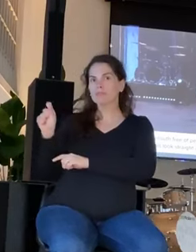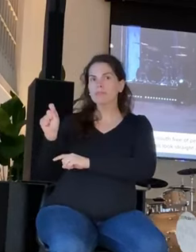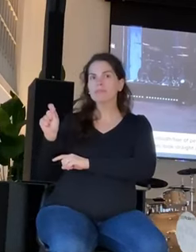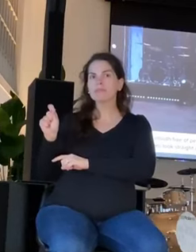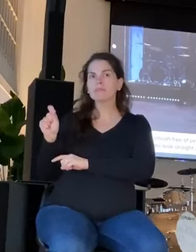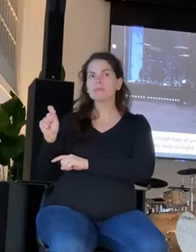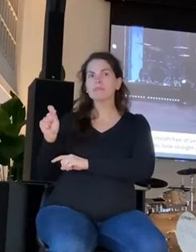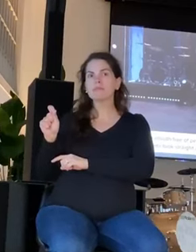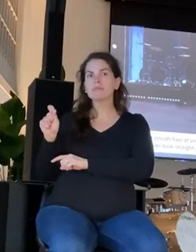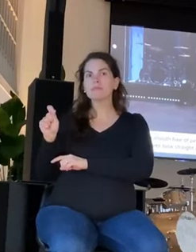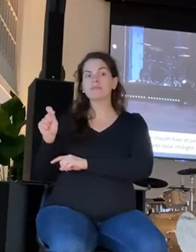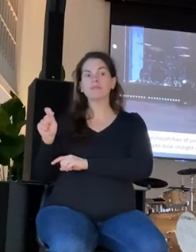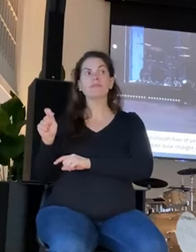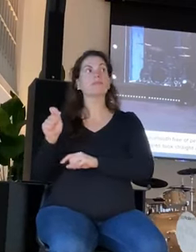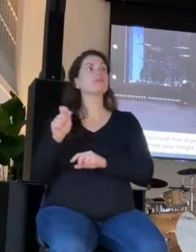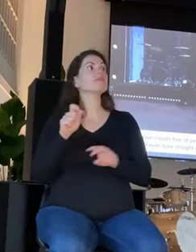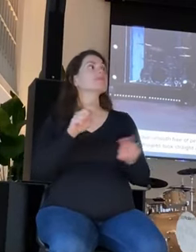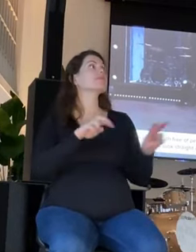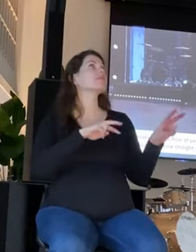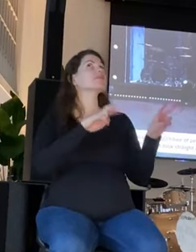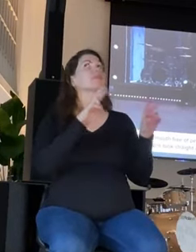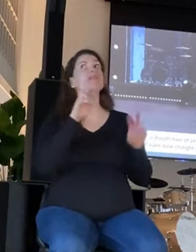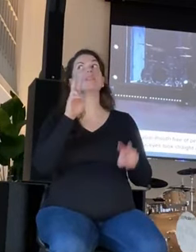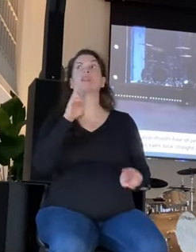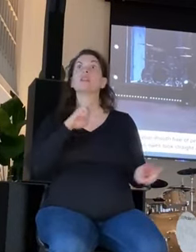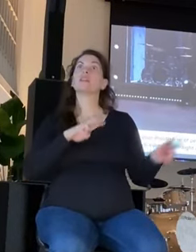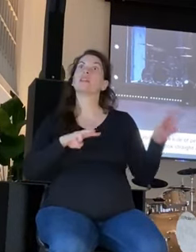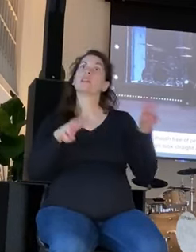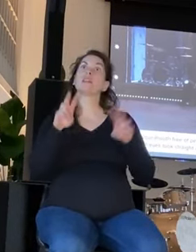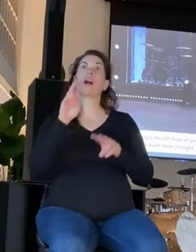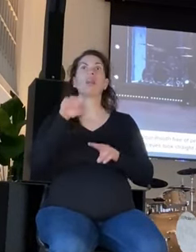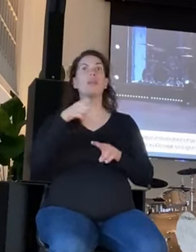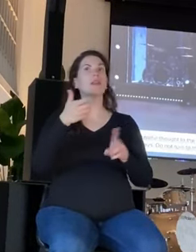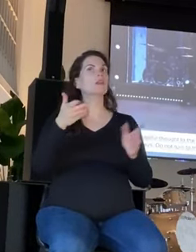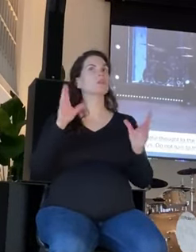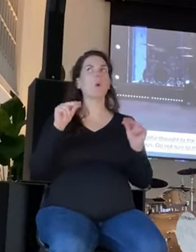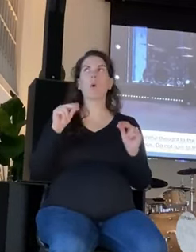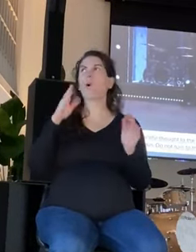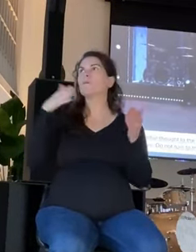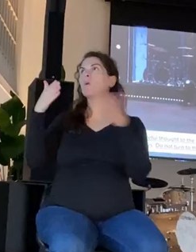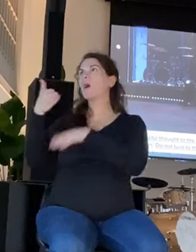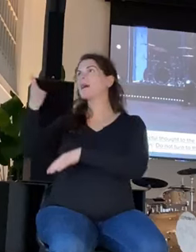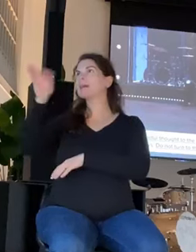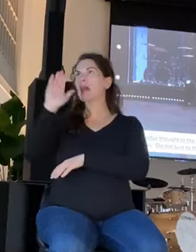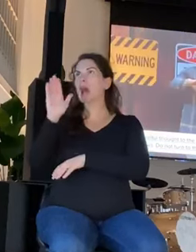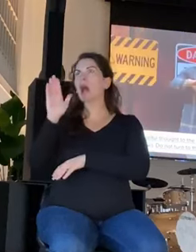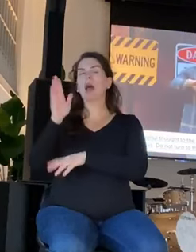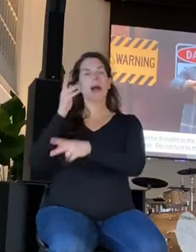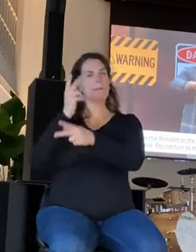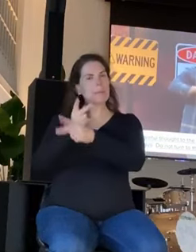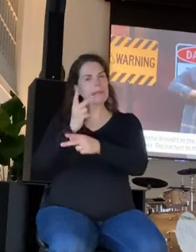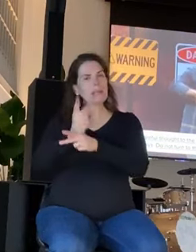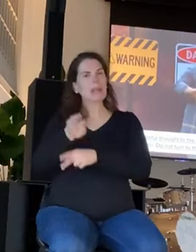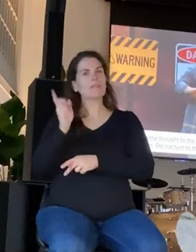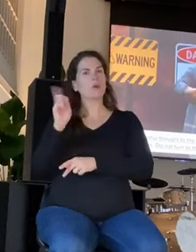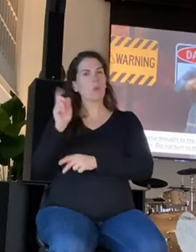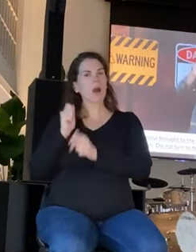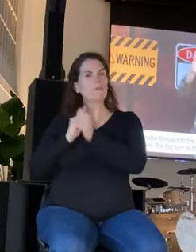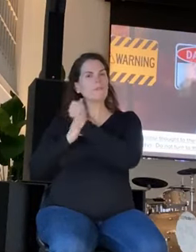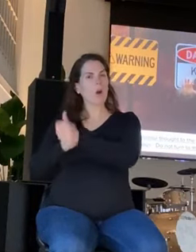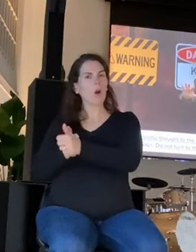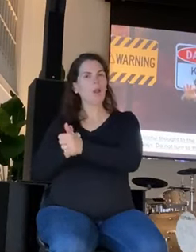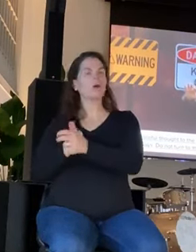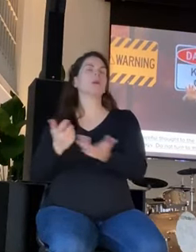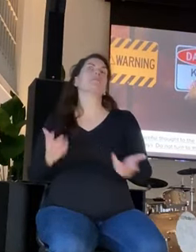eyes looking straight ahead. Give careful thought to the path of your feet. Be